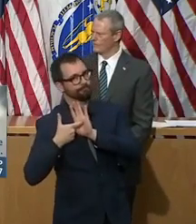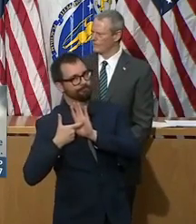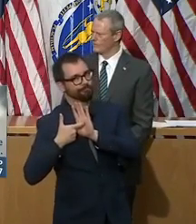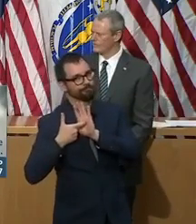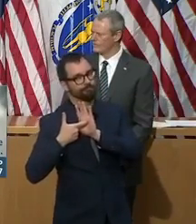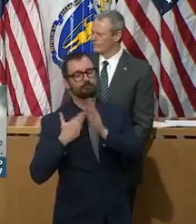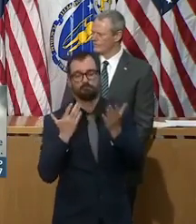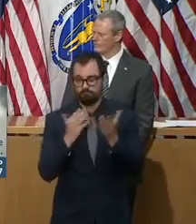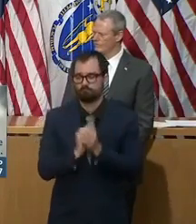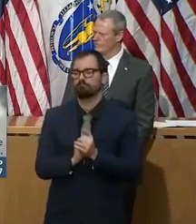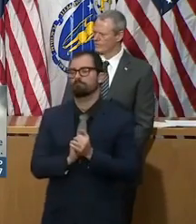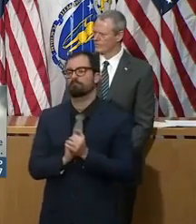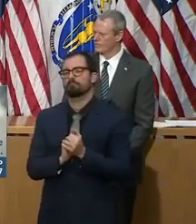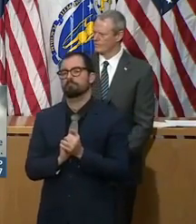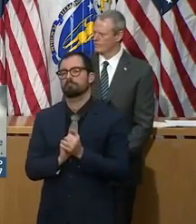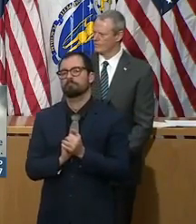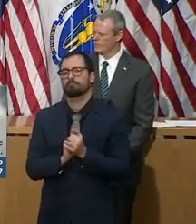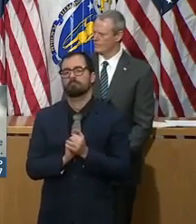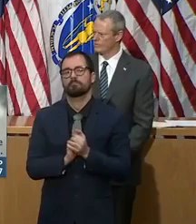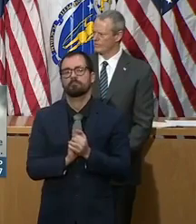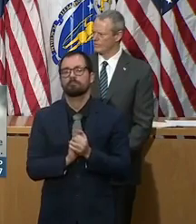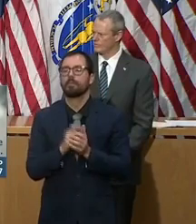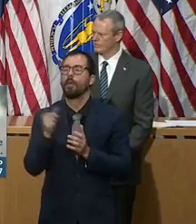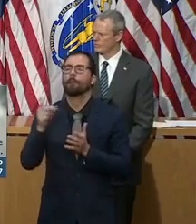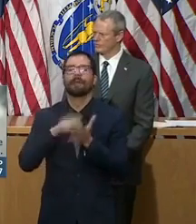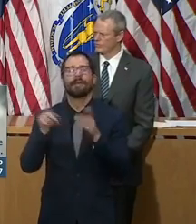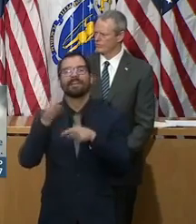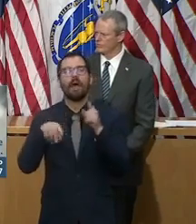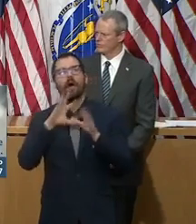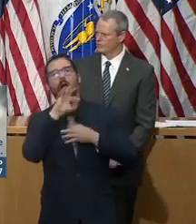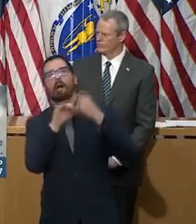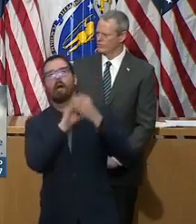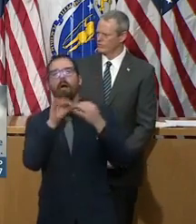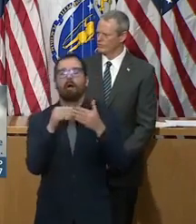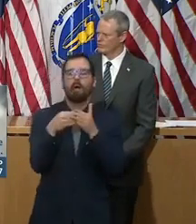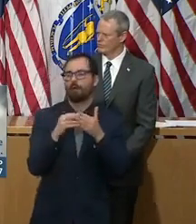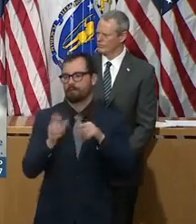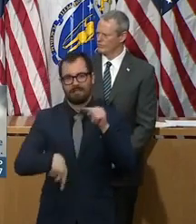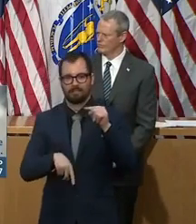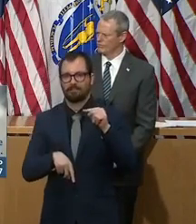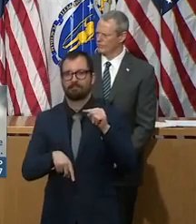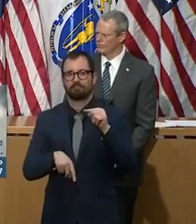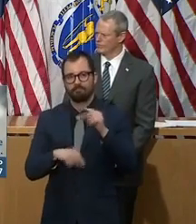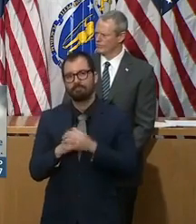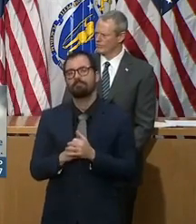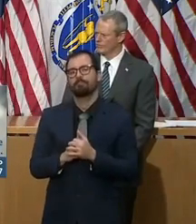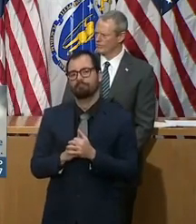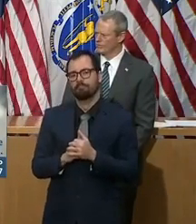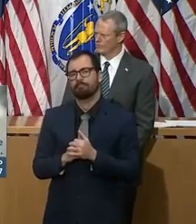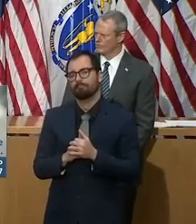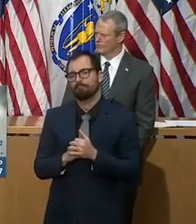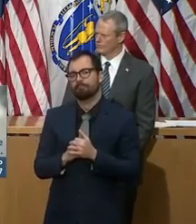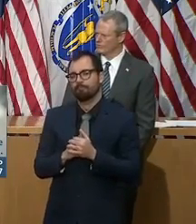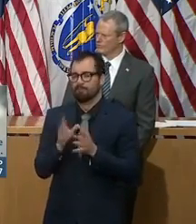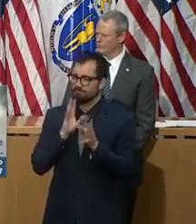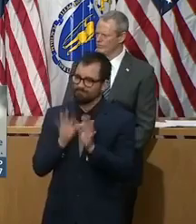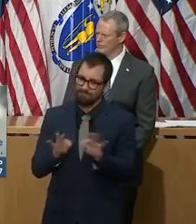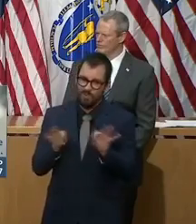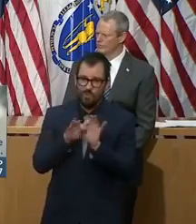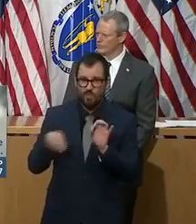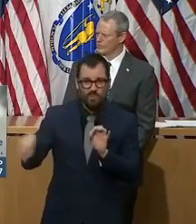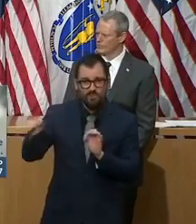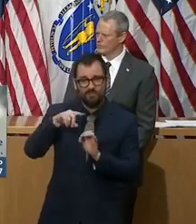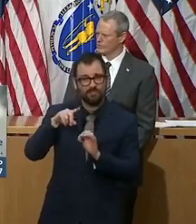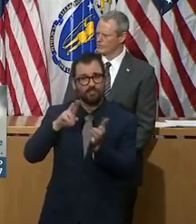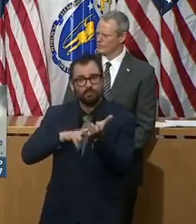tested. That's not an option, because we think it's very important in our nursing homes, our long-term care facilities, and we know how